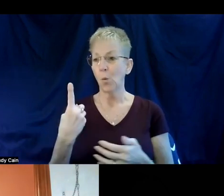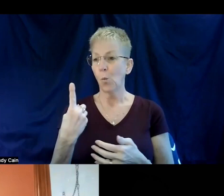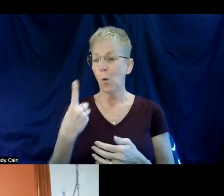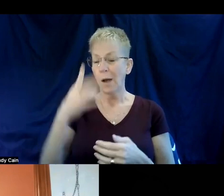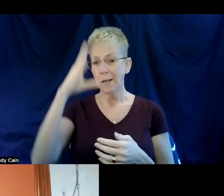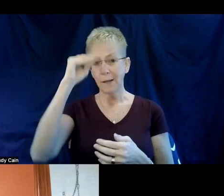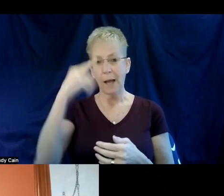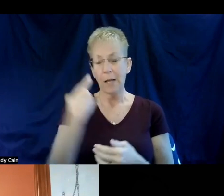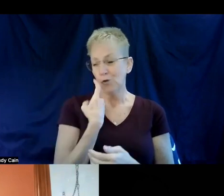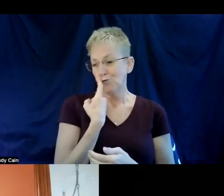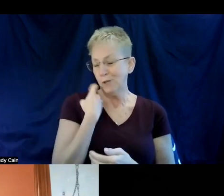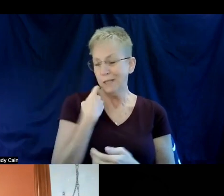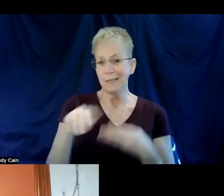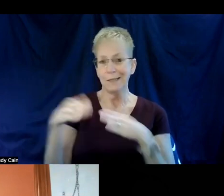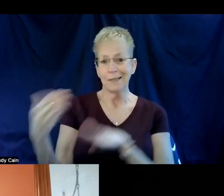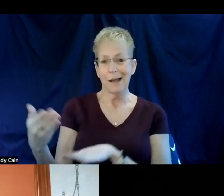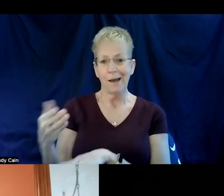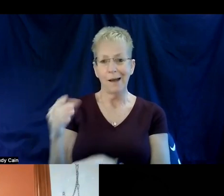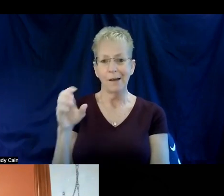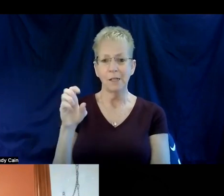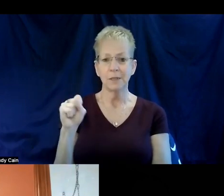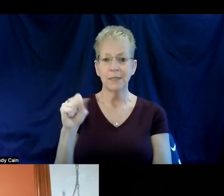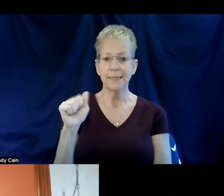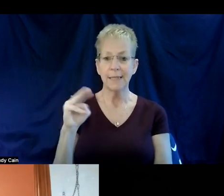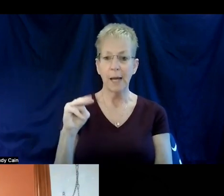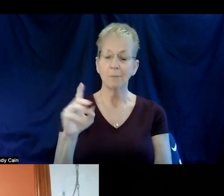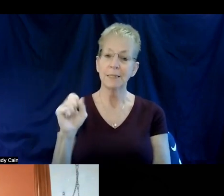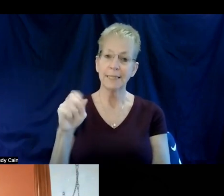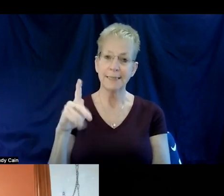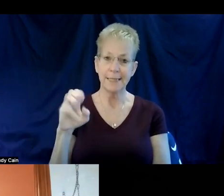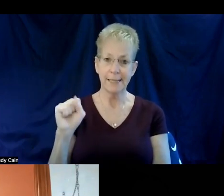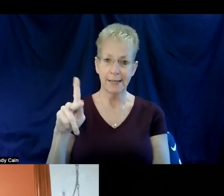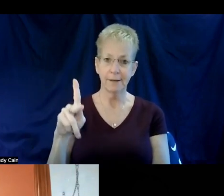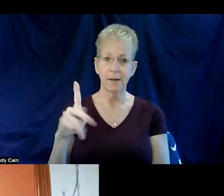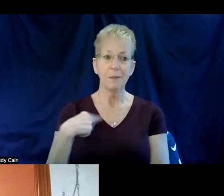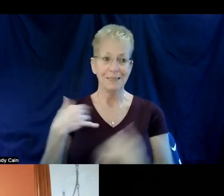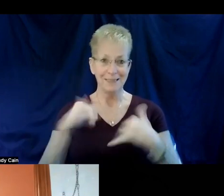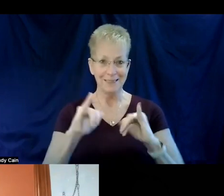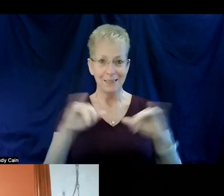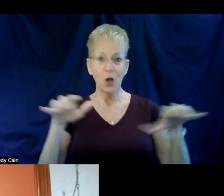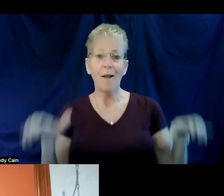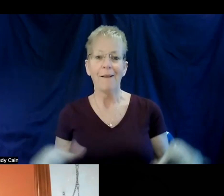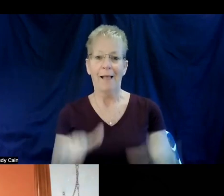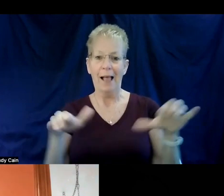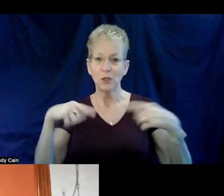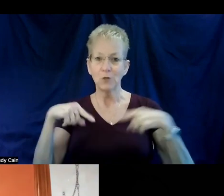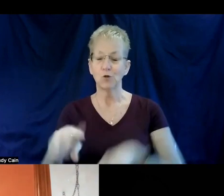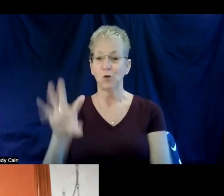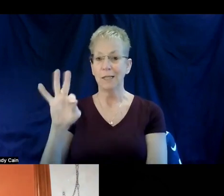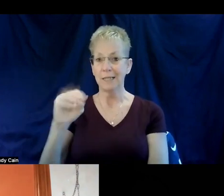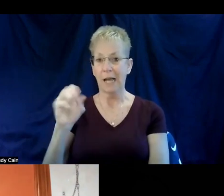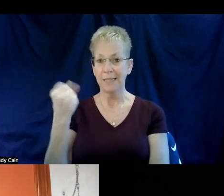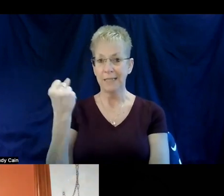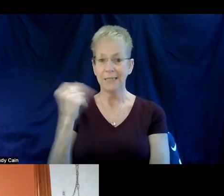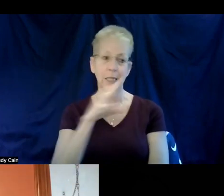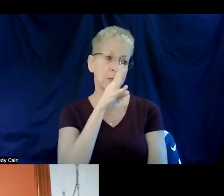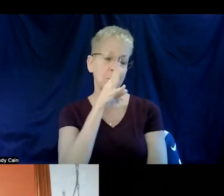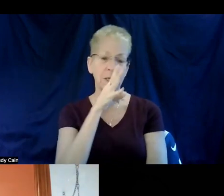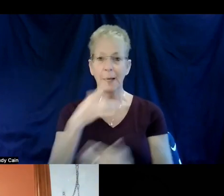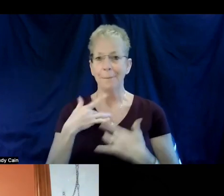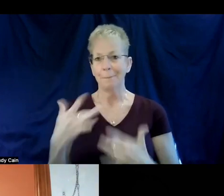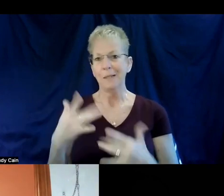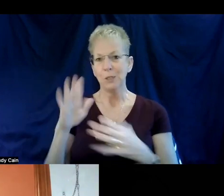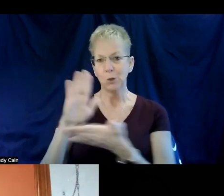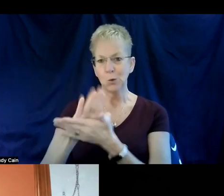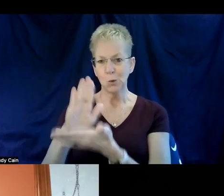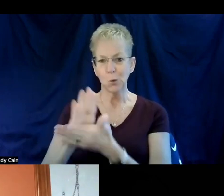who his name escapes me at the moment, but he was still active in his 90s, speaking mostly to schools about what they